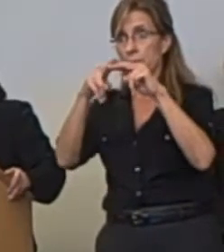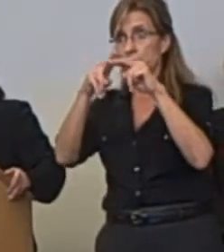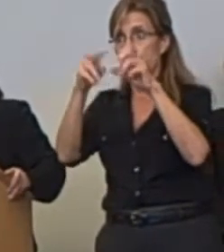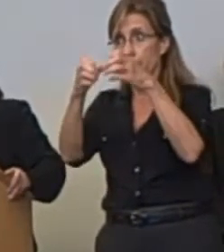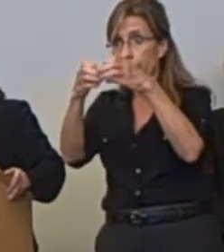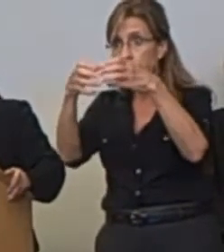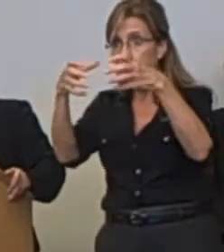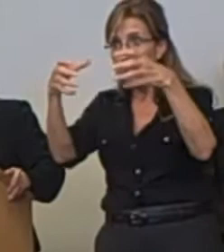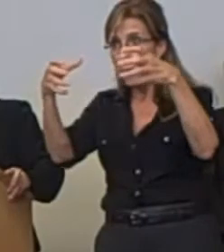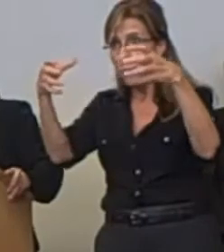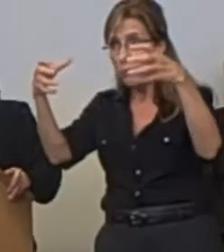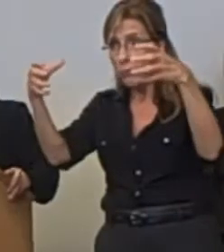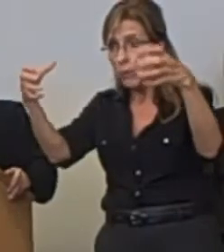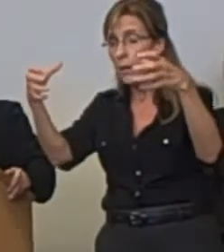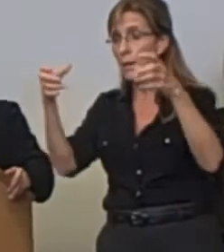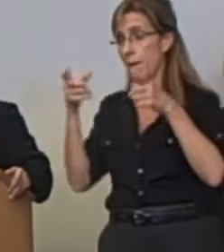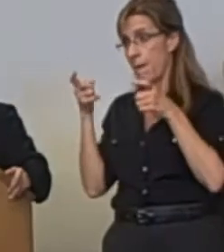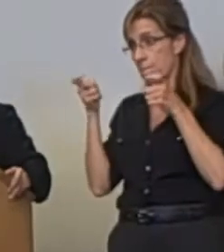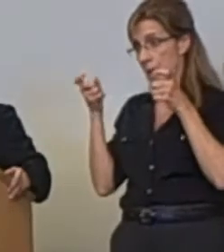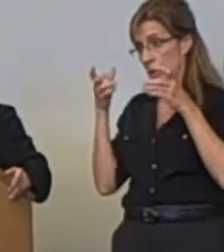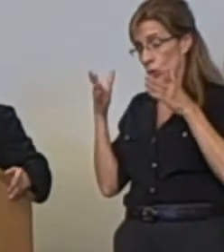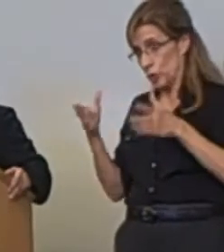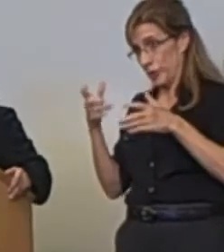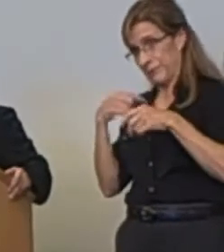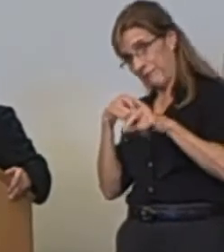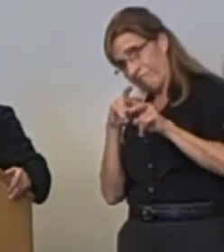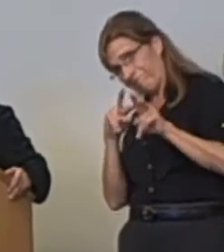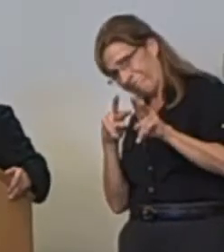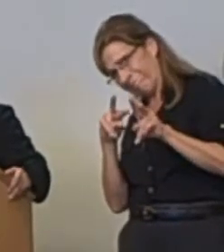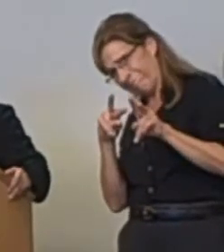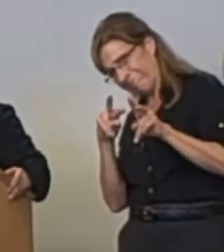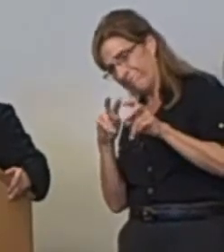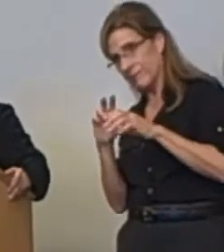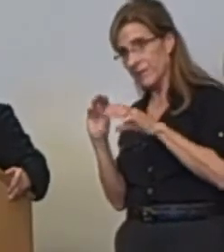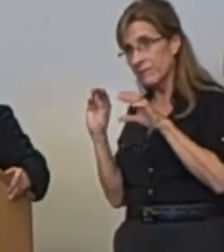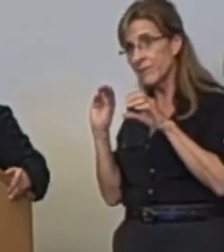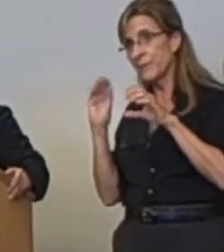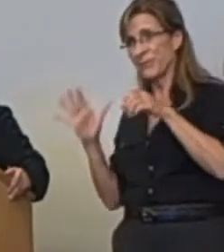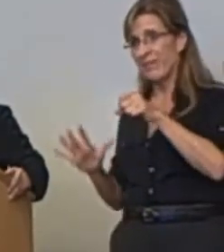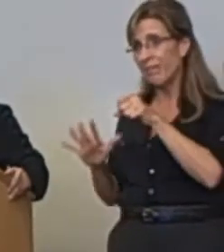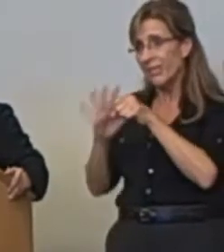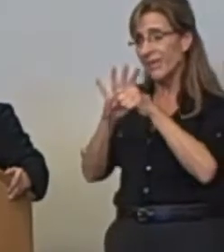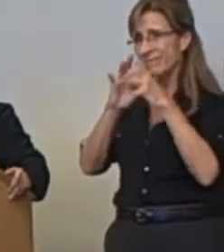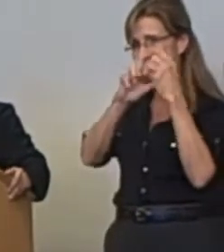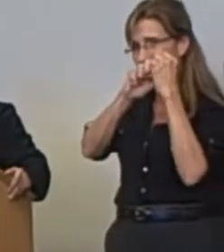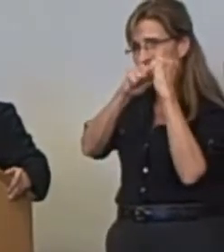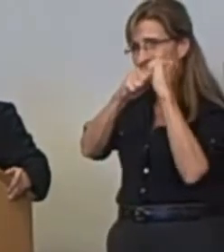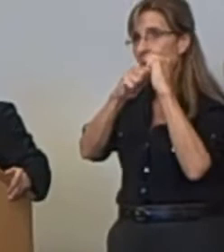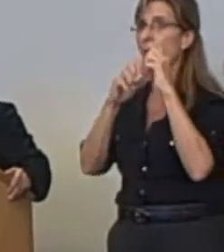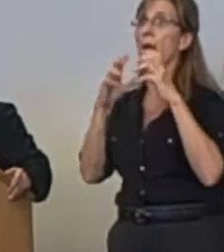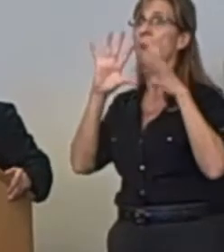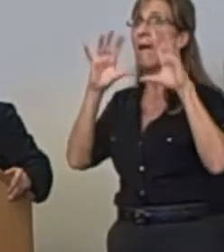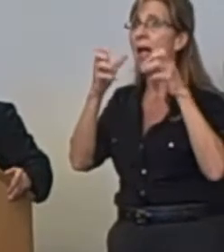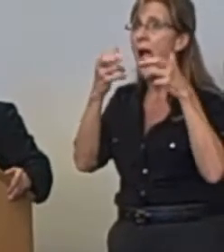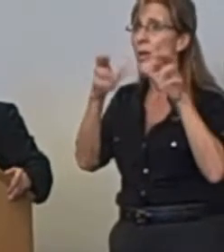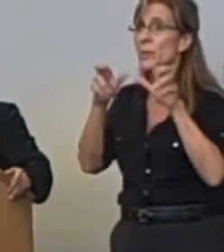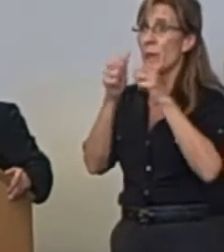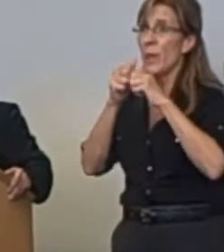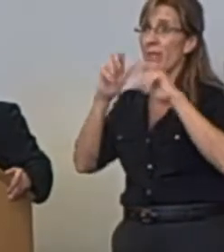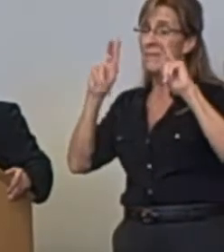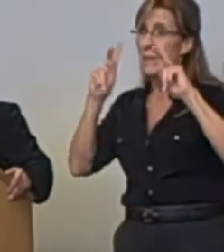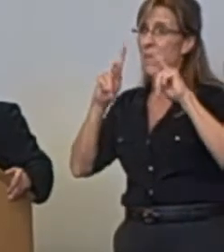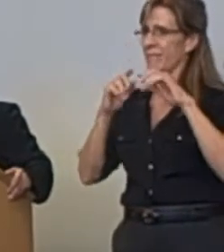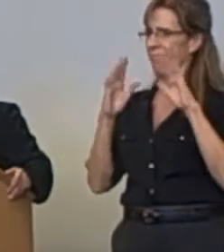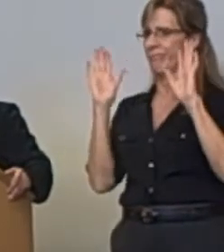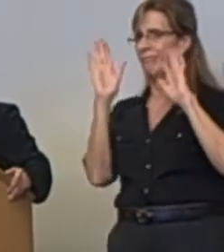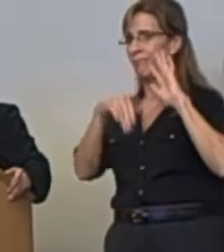managers have crammed students into classrooms with no regard for the subject taught or the teaching